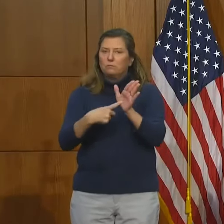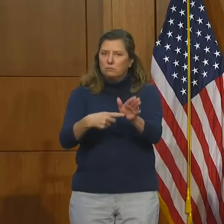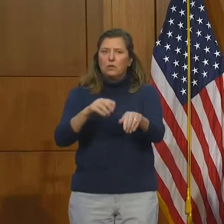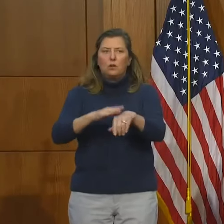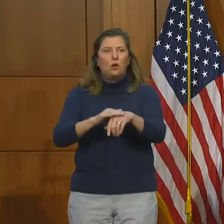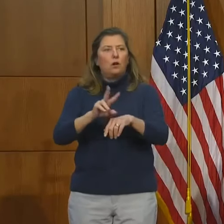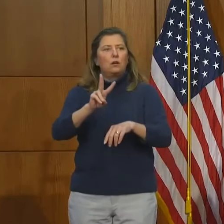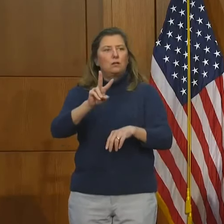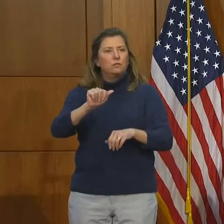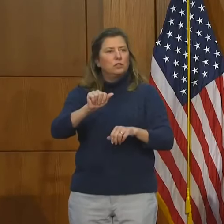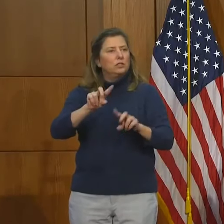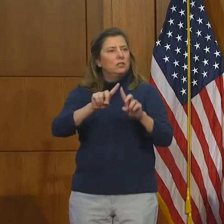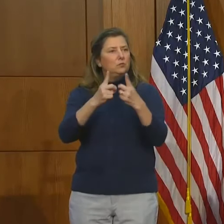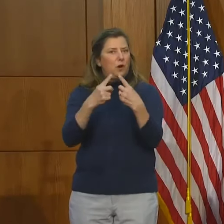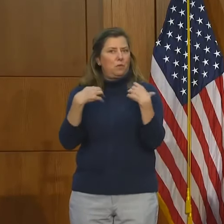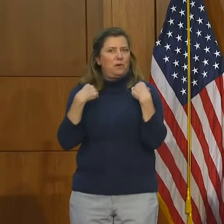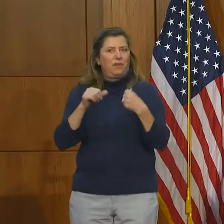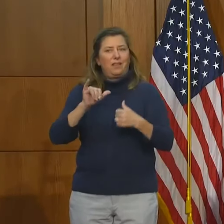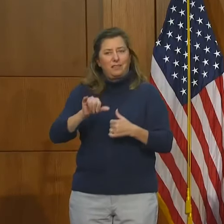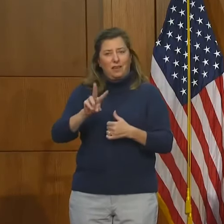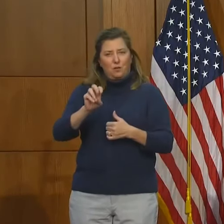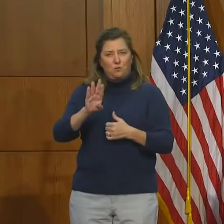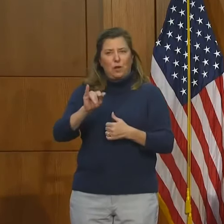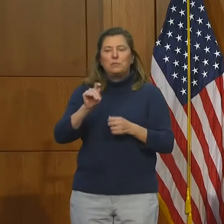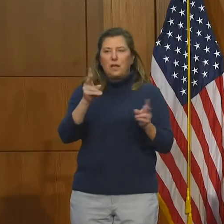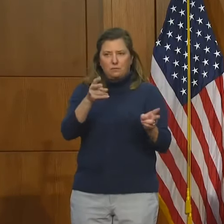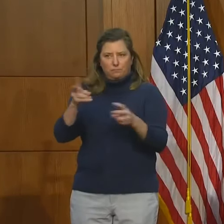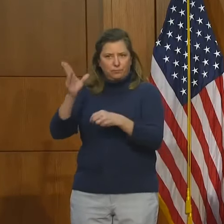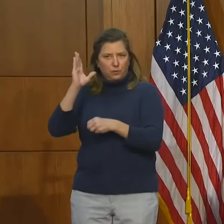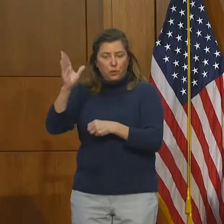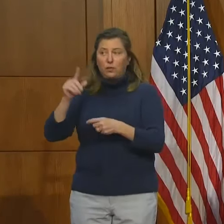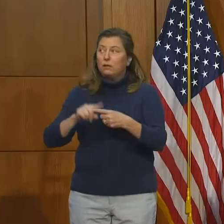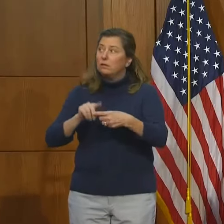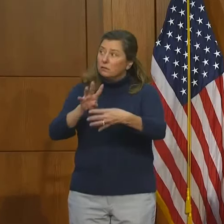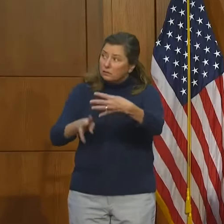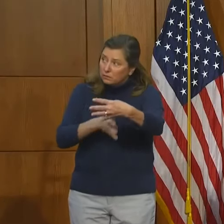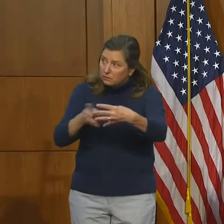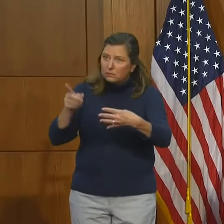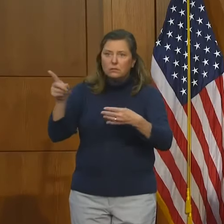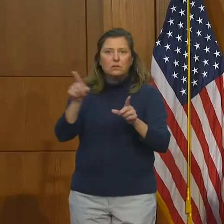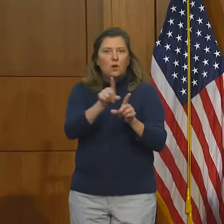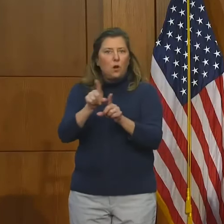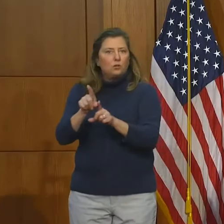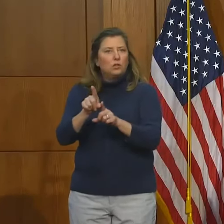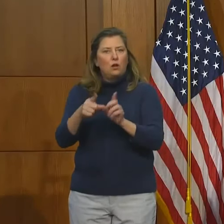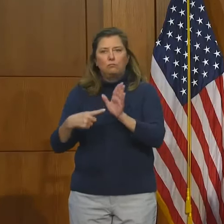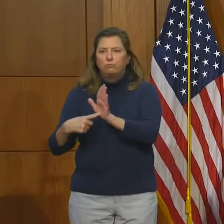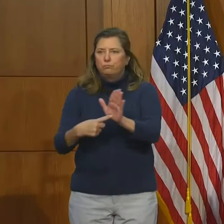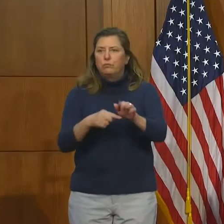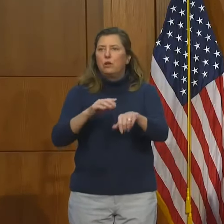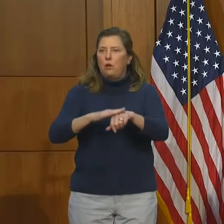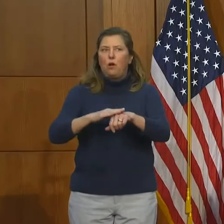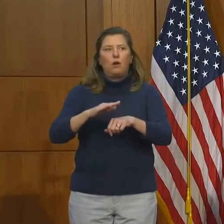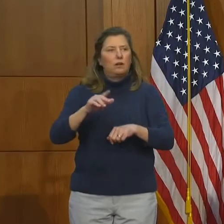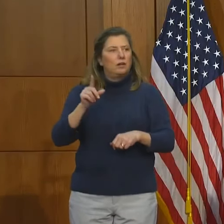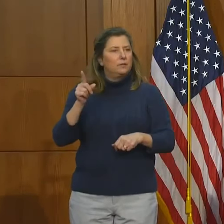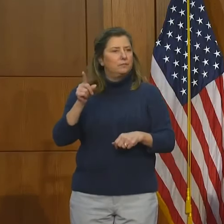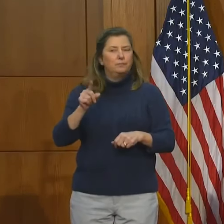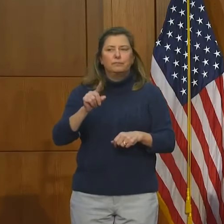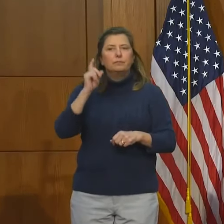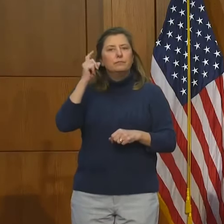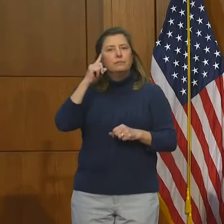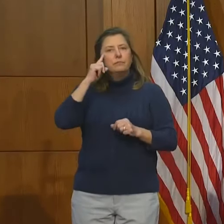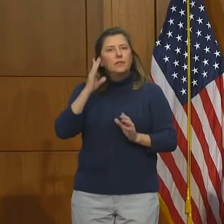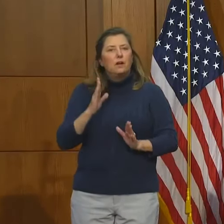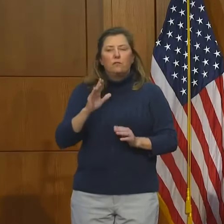our Virginia Department of Health website, and our charts will be available on our